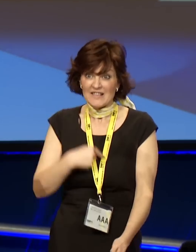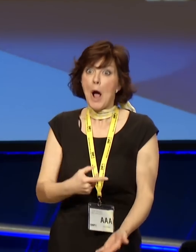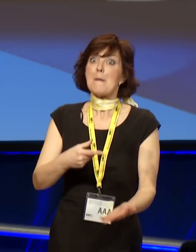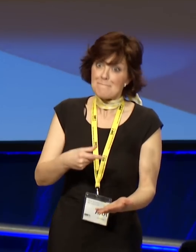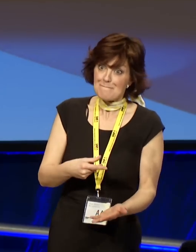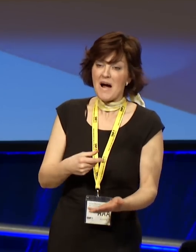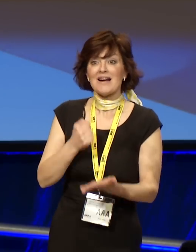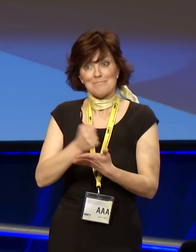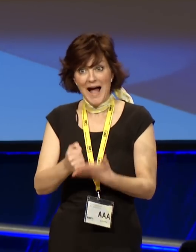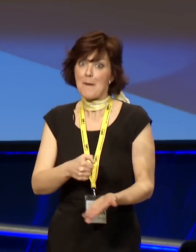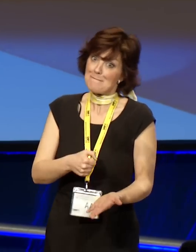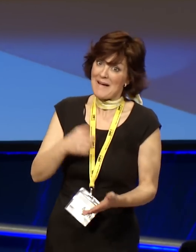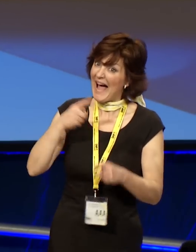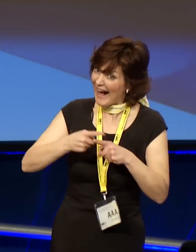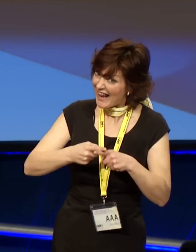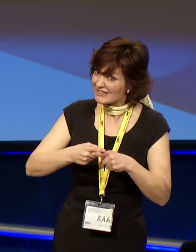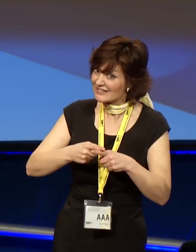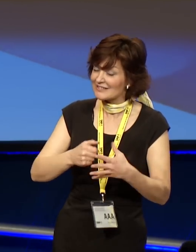of England